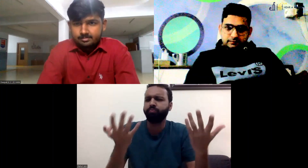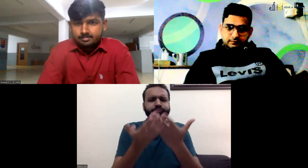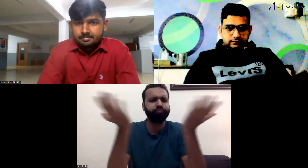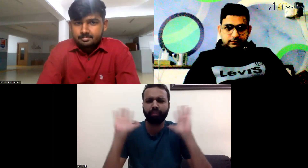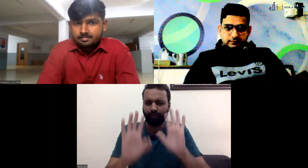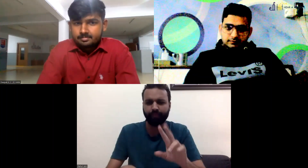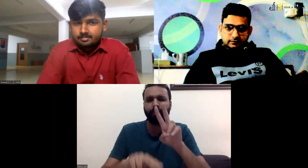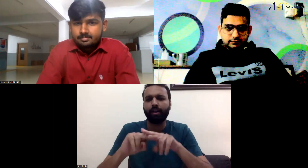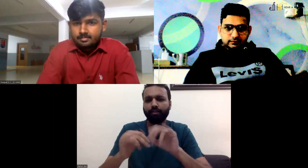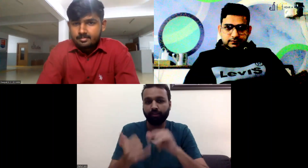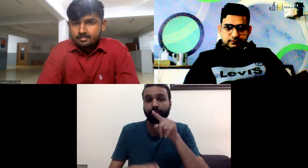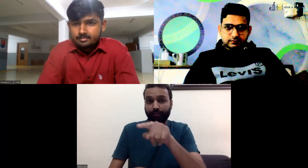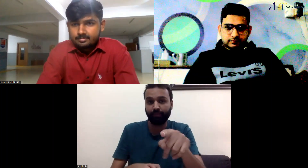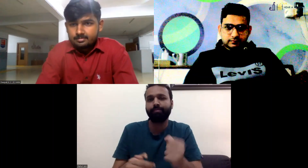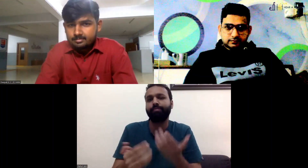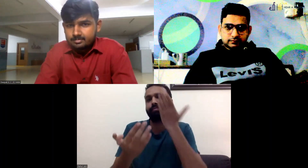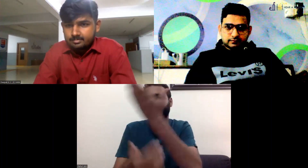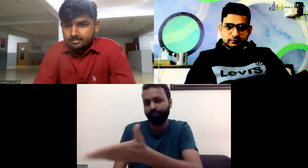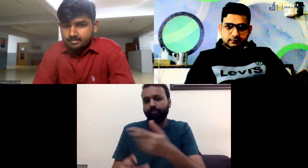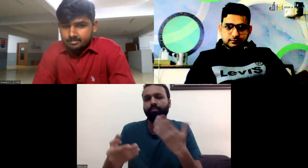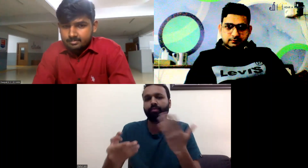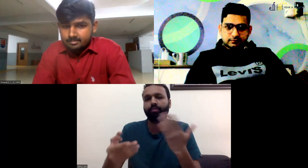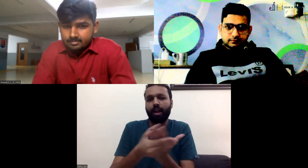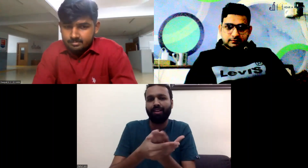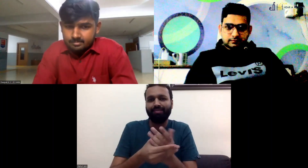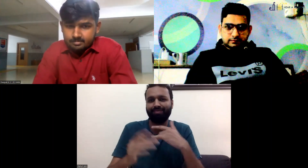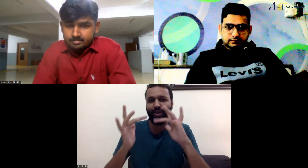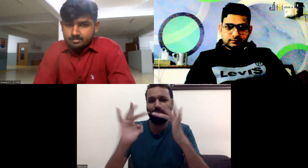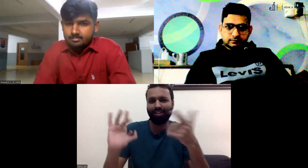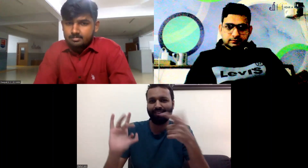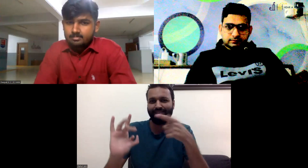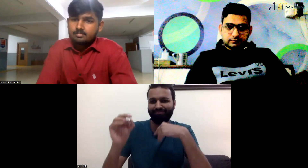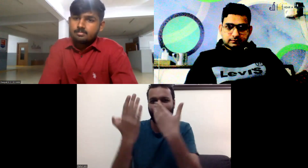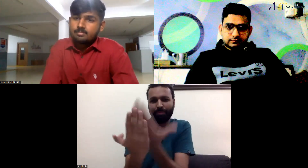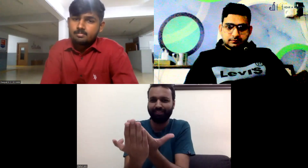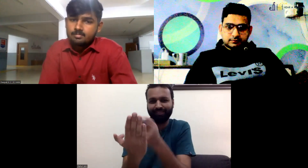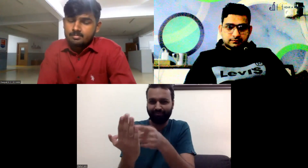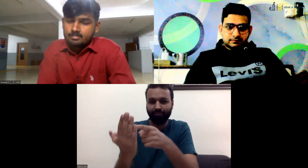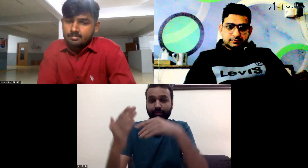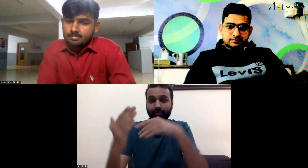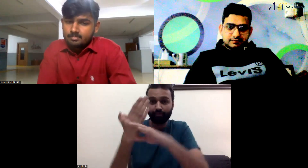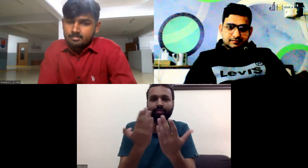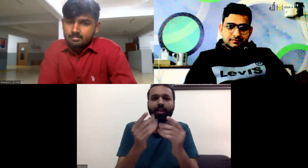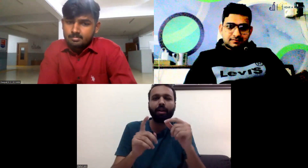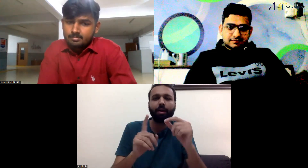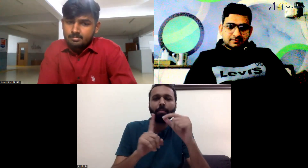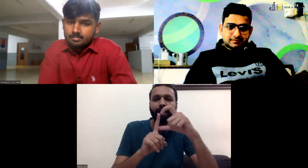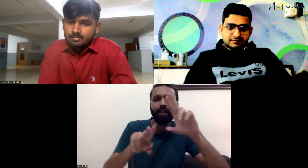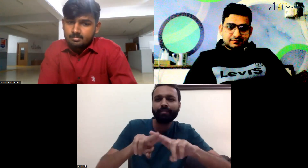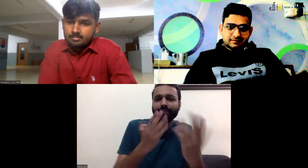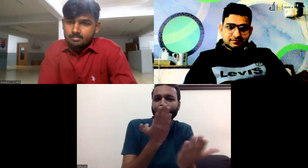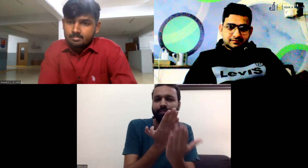information, maybe Delhi, Chandigarh, Hyderabad, wherever you are, VFS Global, if you apply to that platform. Where you apply online,